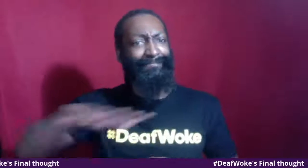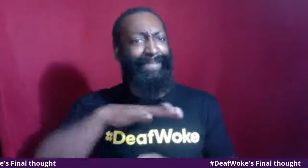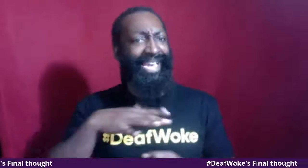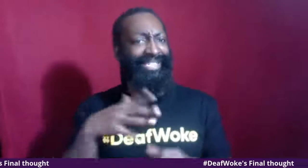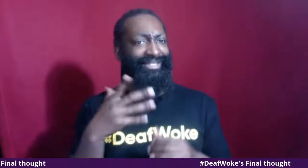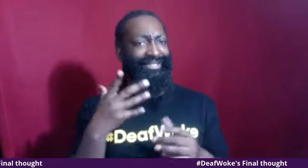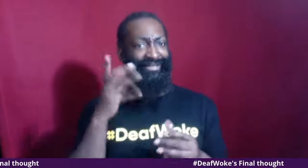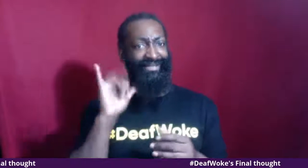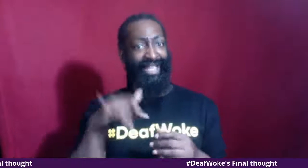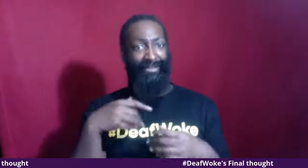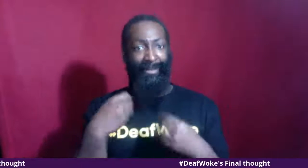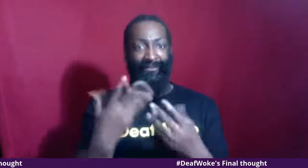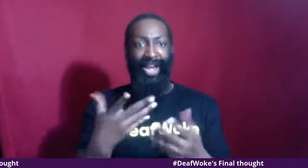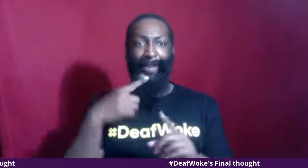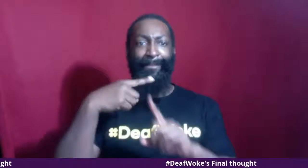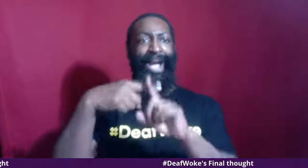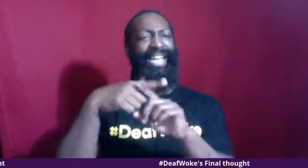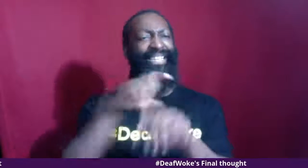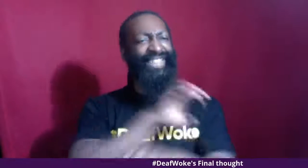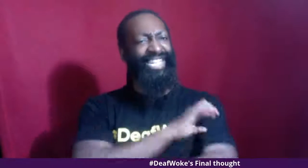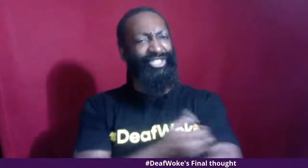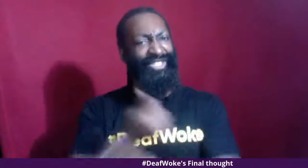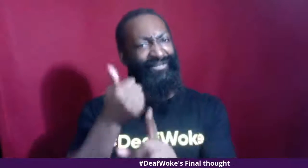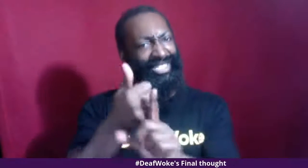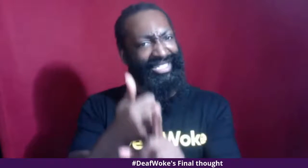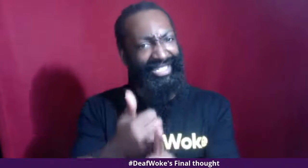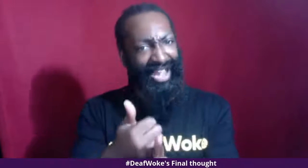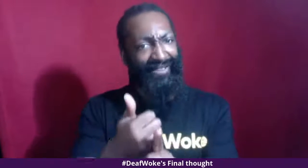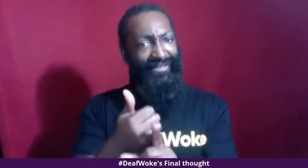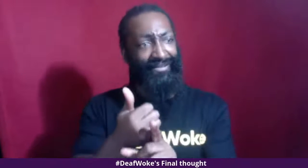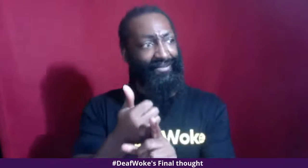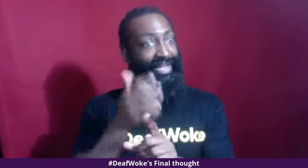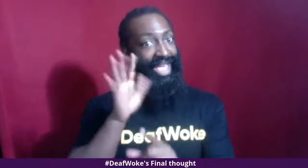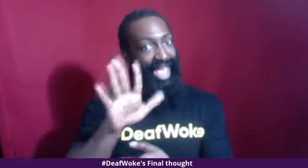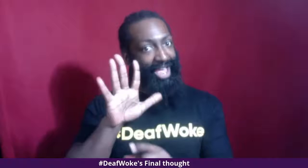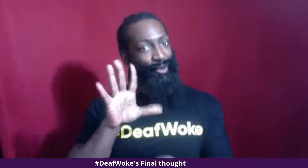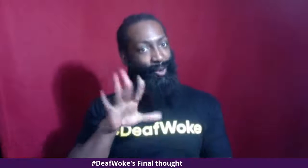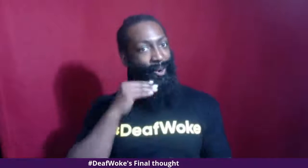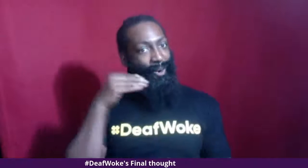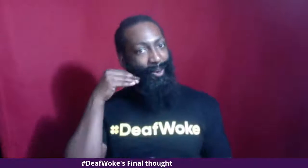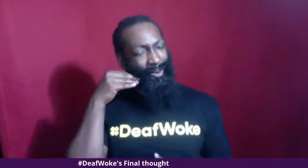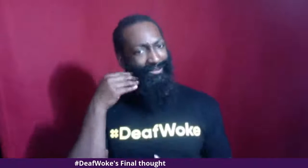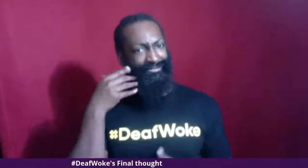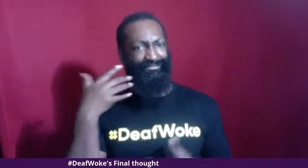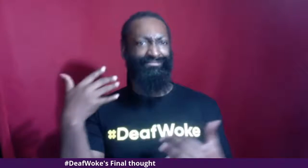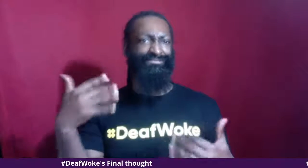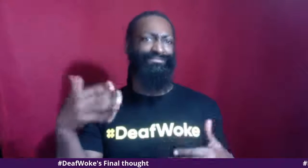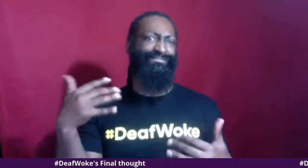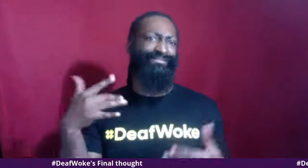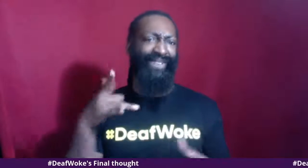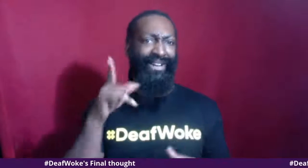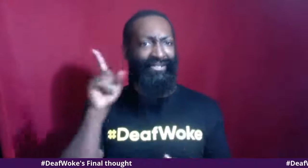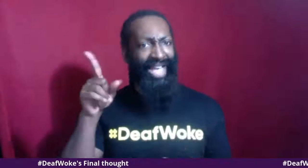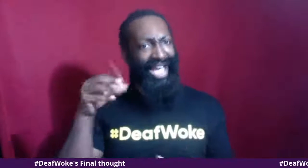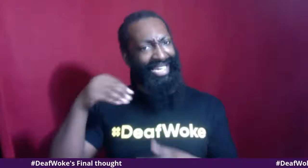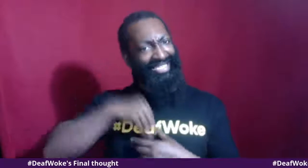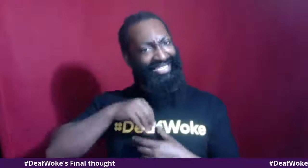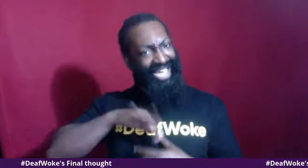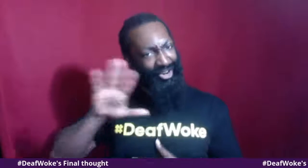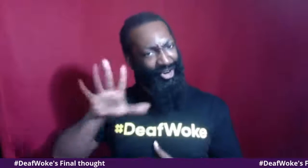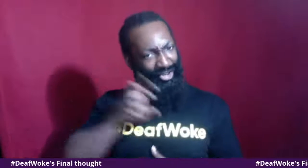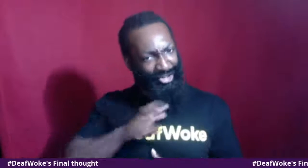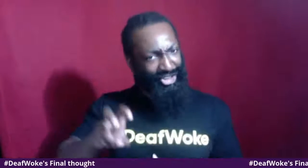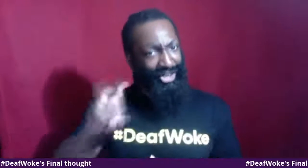She was talking about changing her dietary intake, changing her environment,